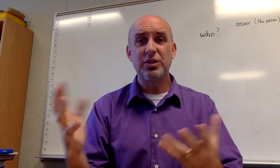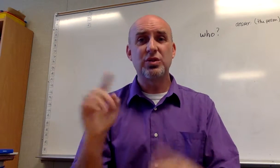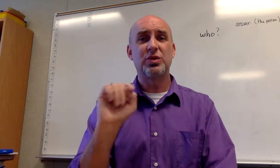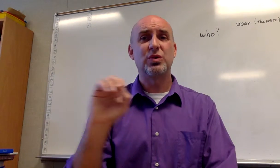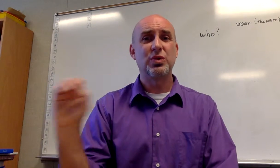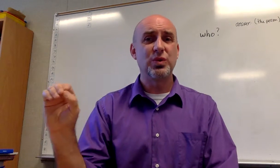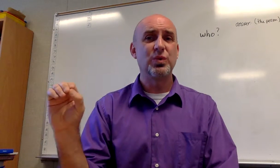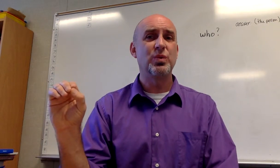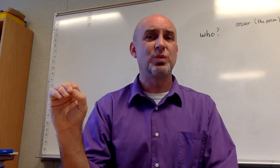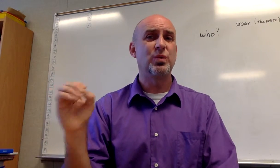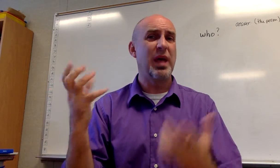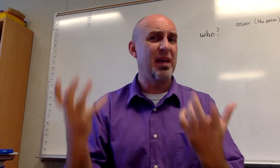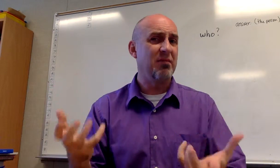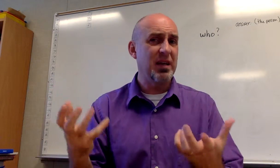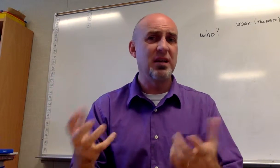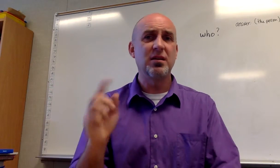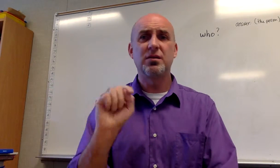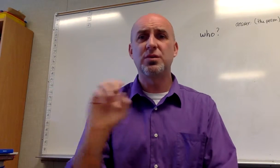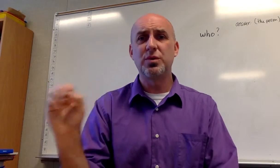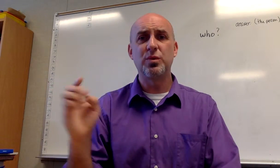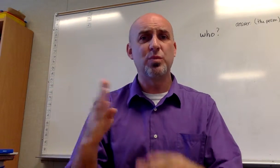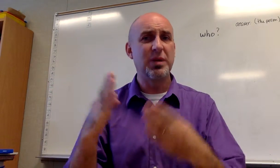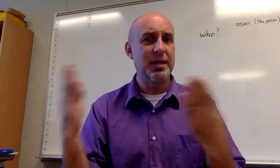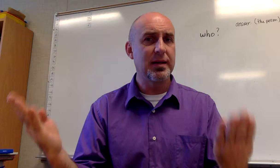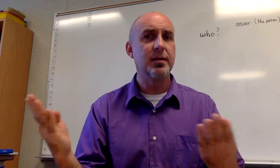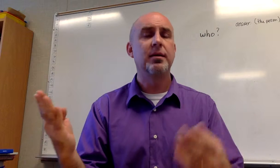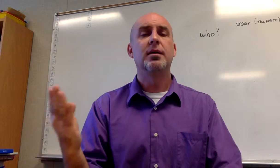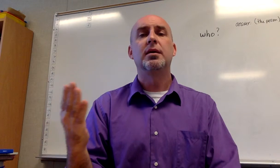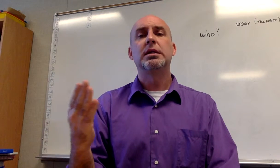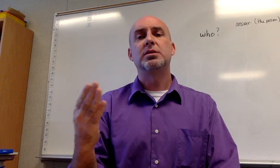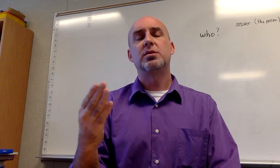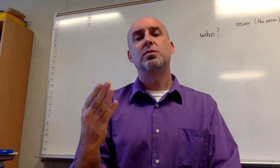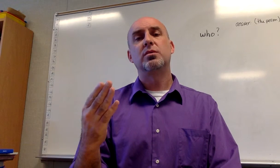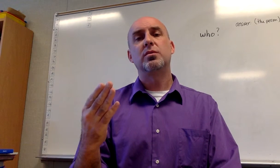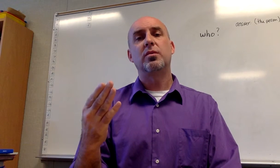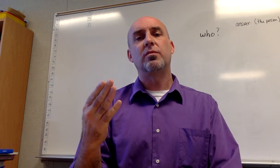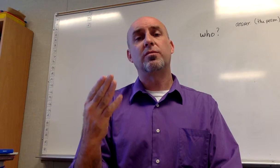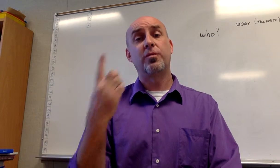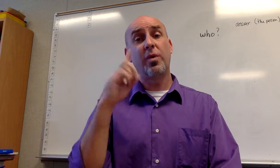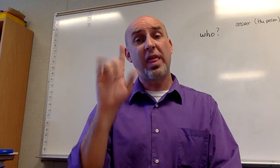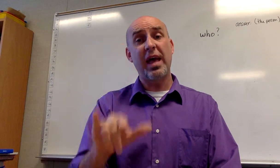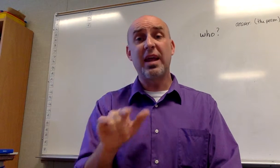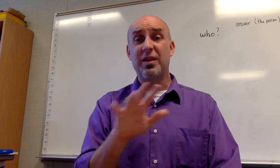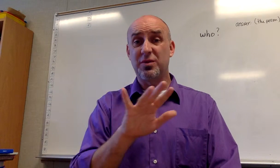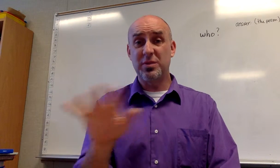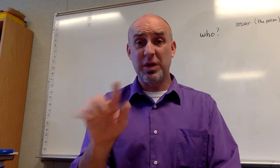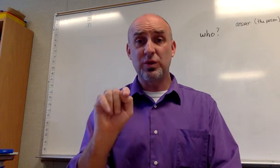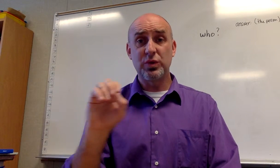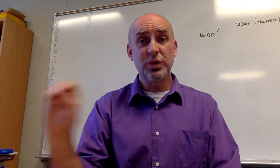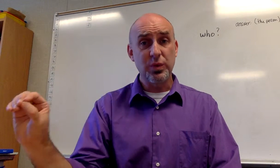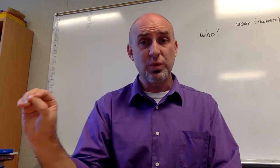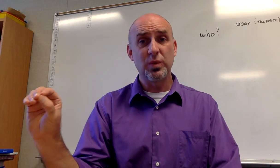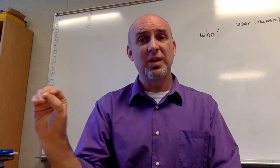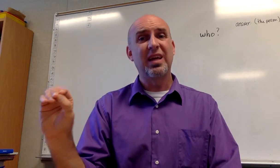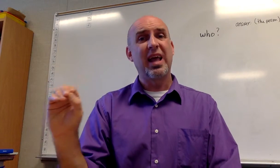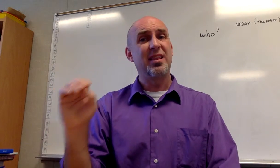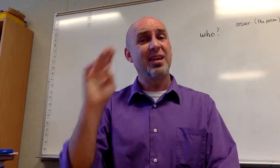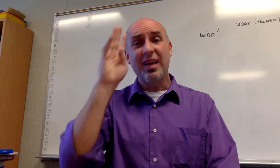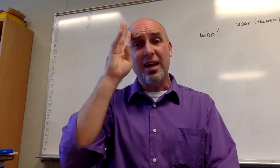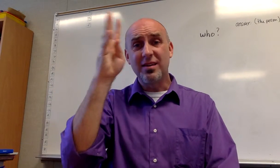much, too heavy, too big. So for that I either spelled to, and then I had to